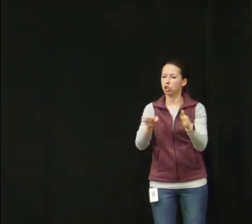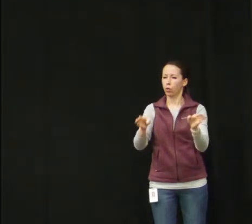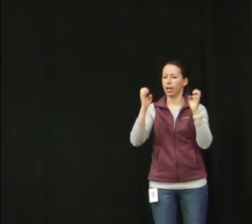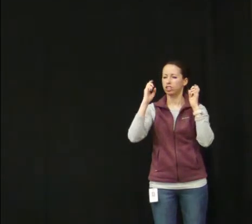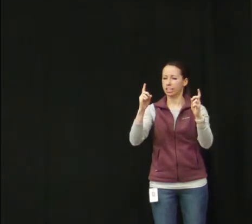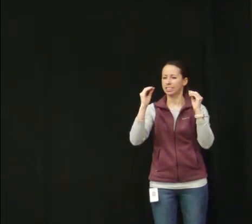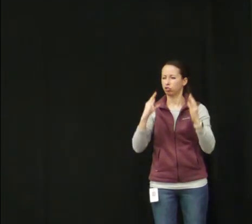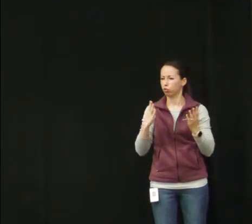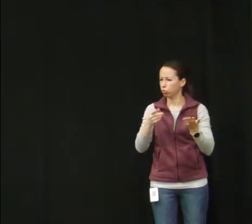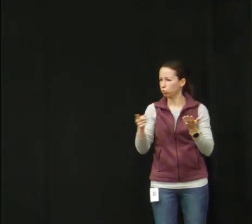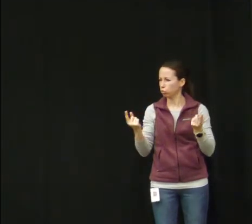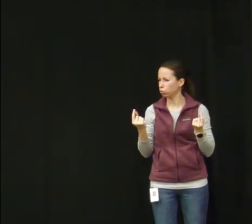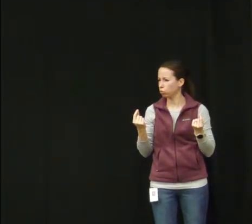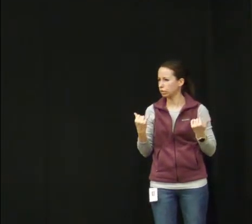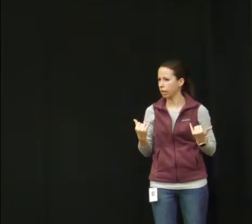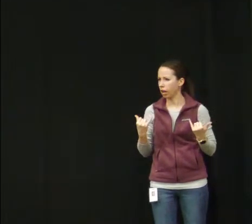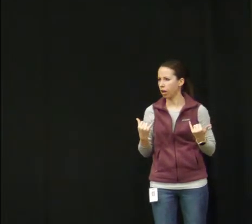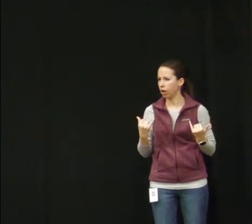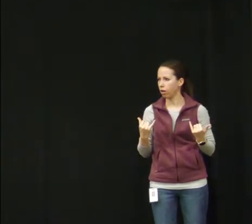teacher?